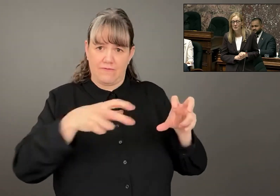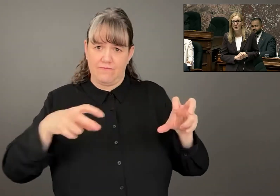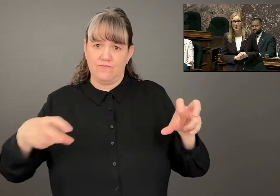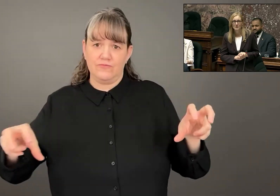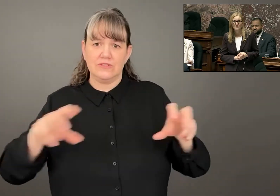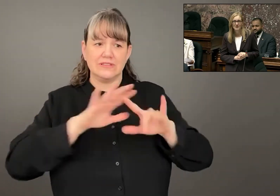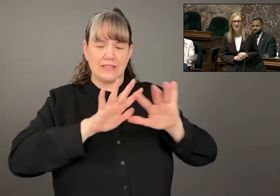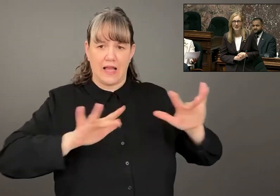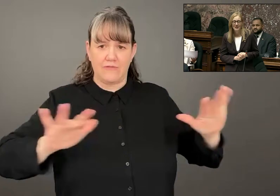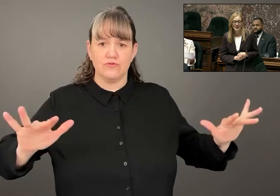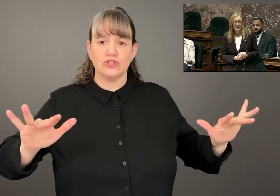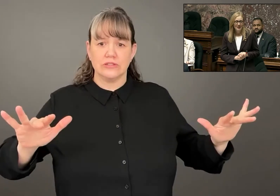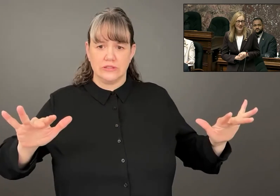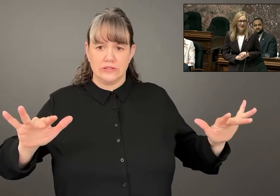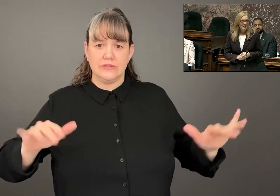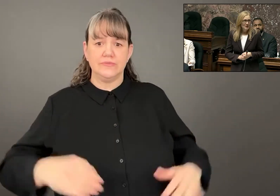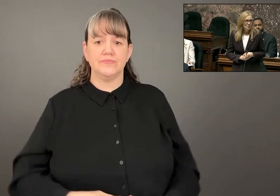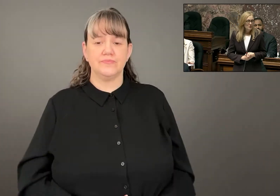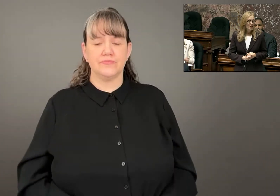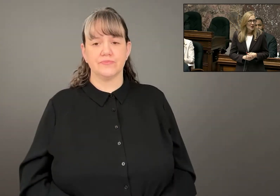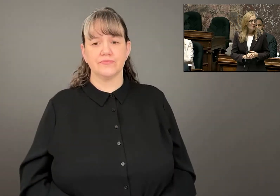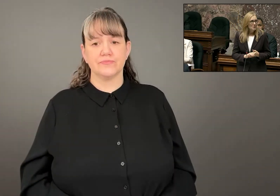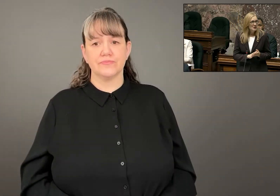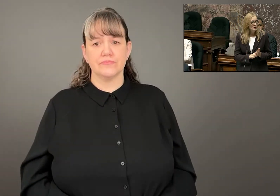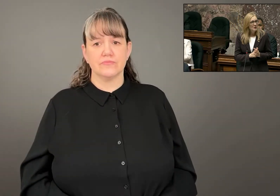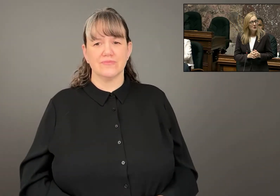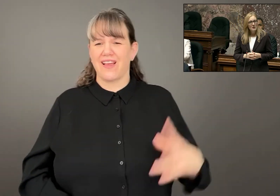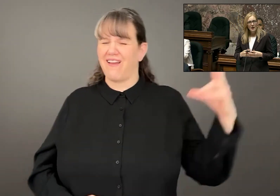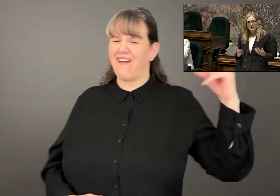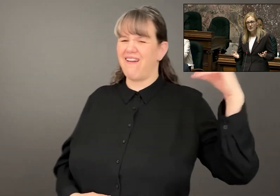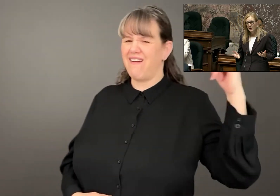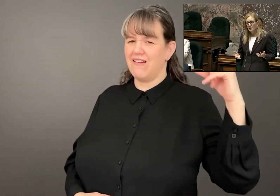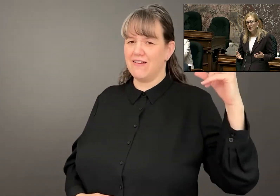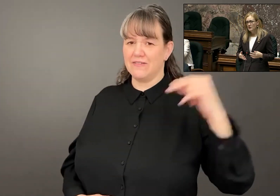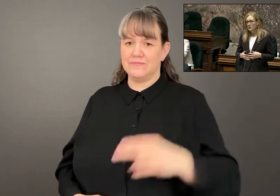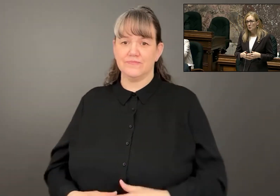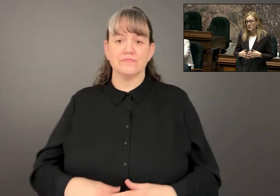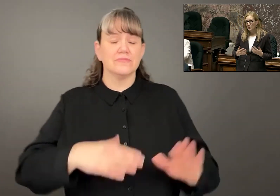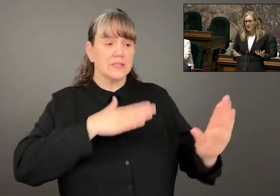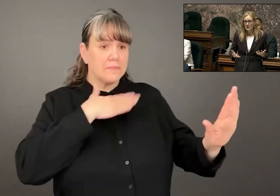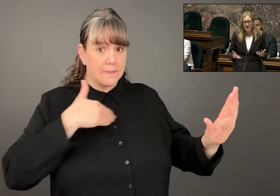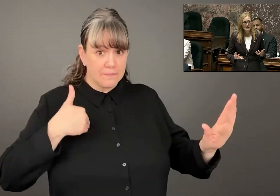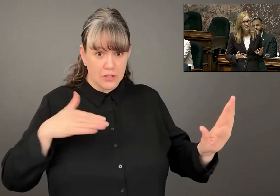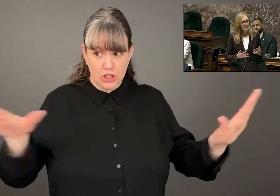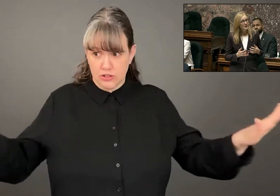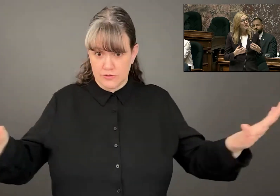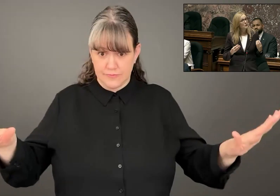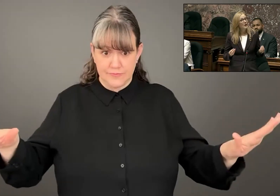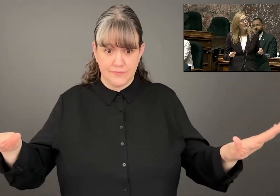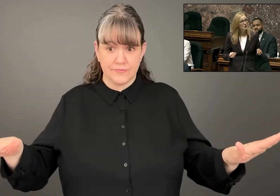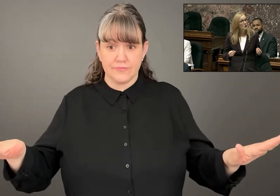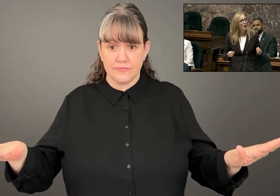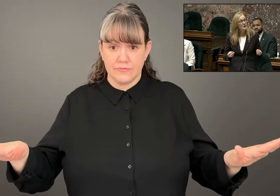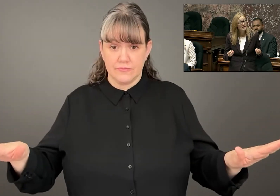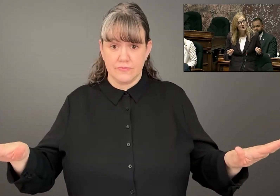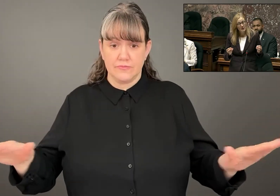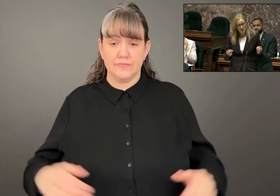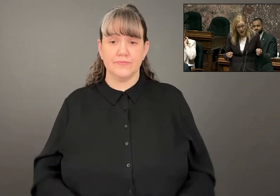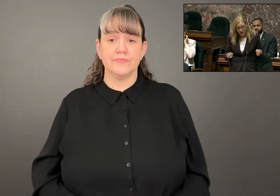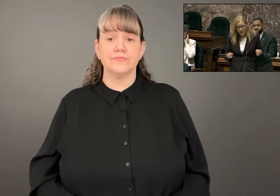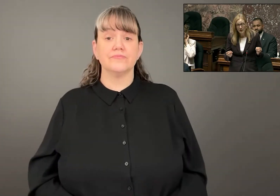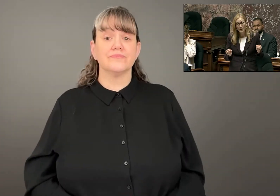Honourable Speaker. Members. Mr. Speaker, the other side likes to portray things that in fact are